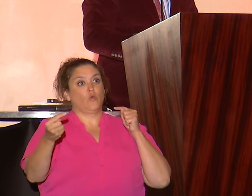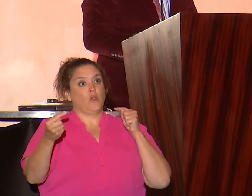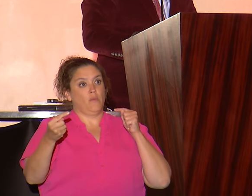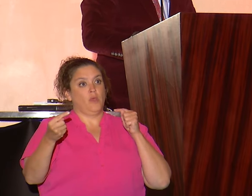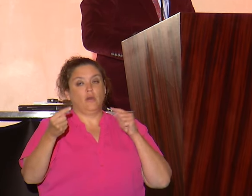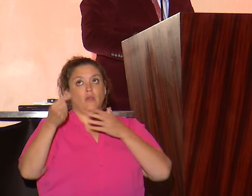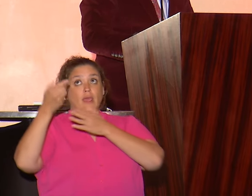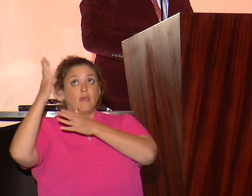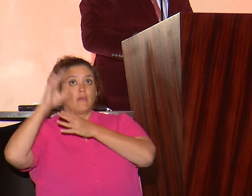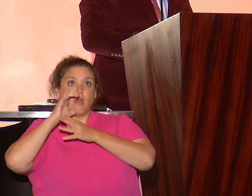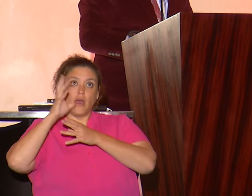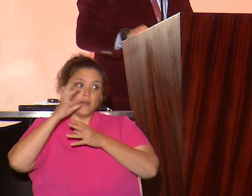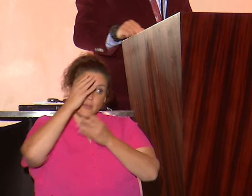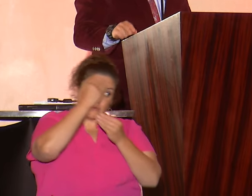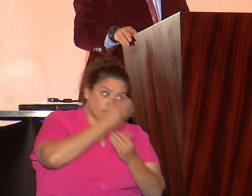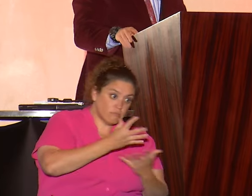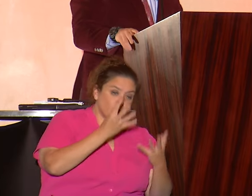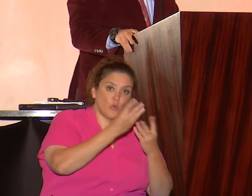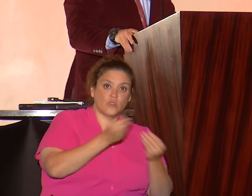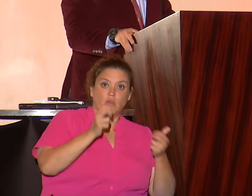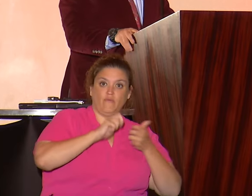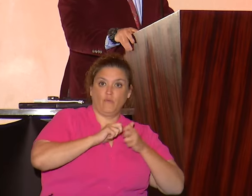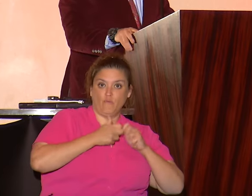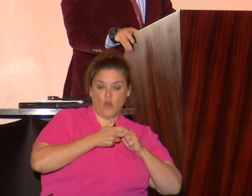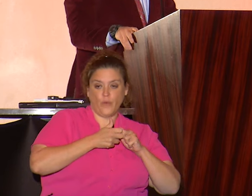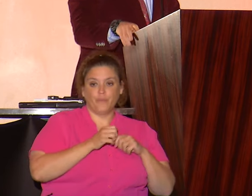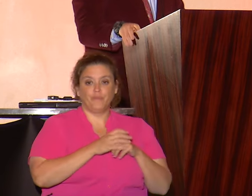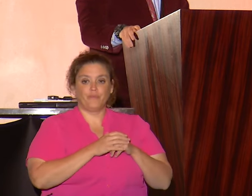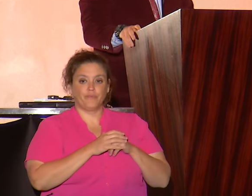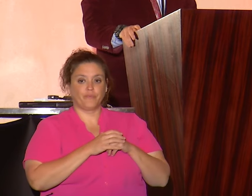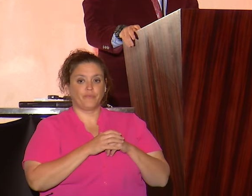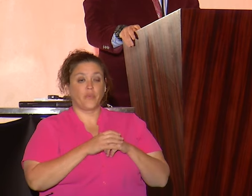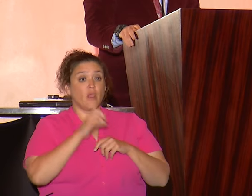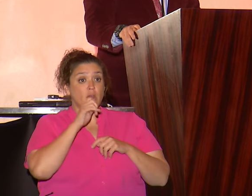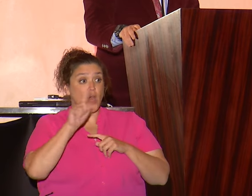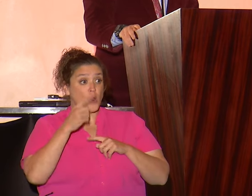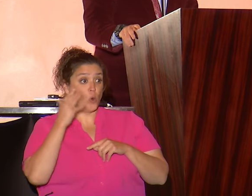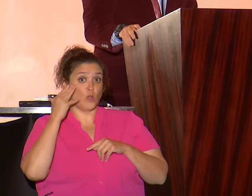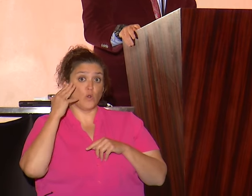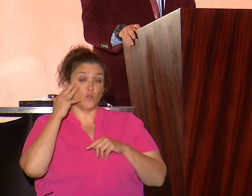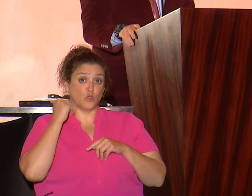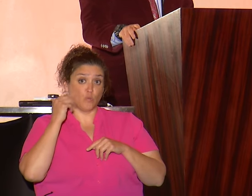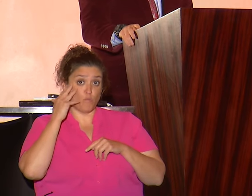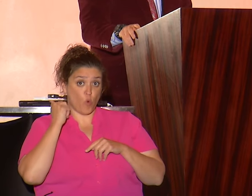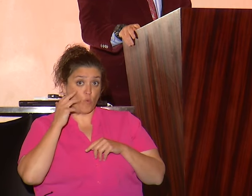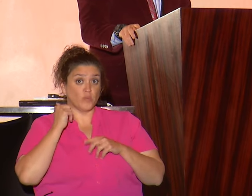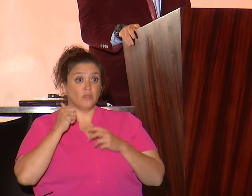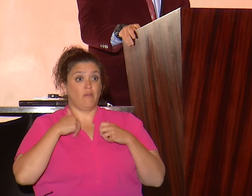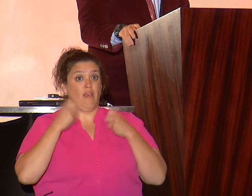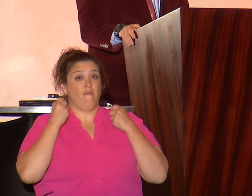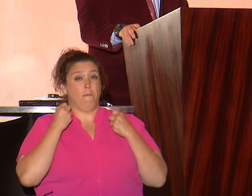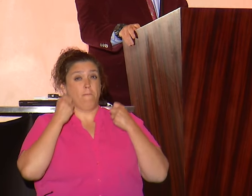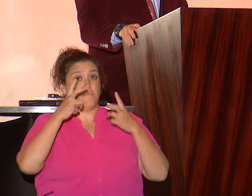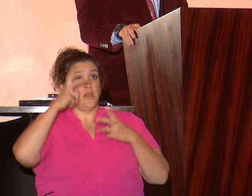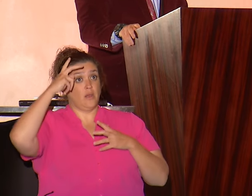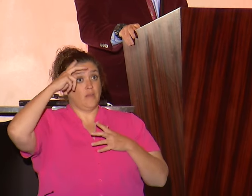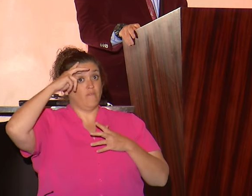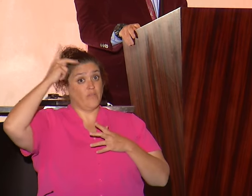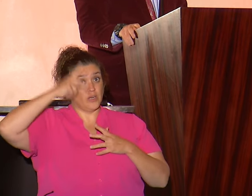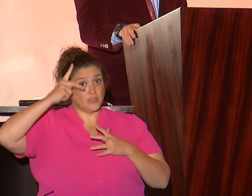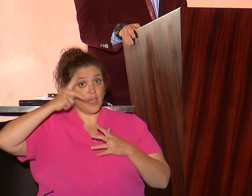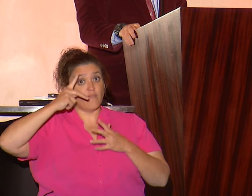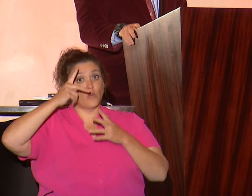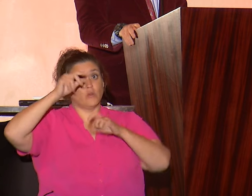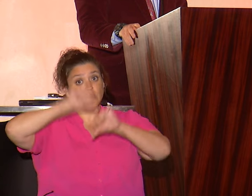step in and resolve. Now, not only is Mormonism subject to all the philosophical and scientific evidence